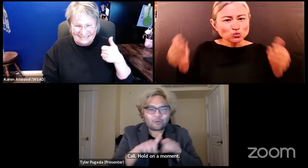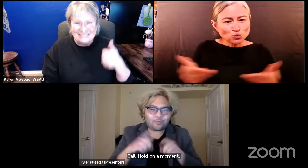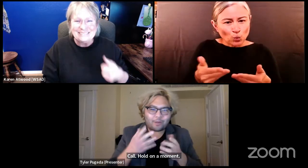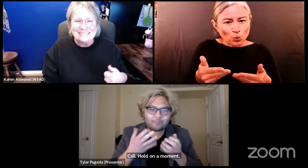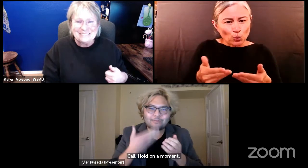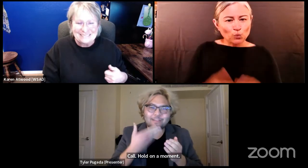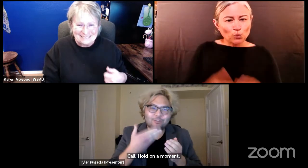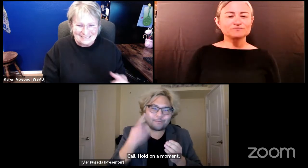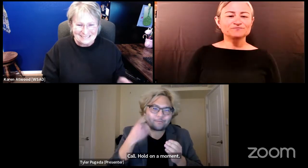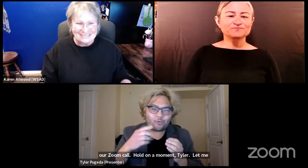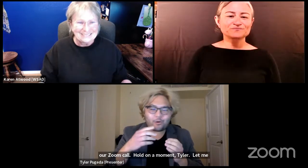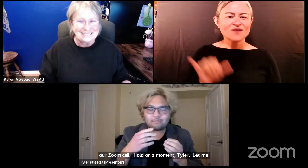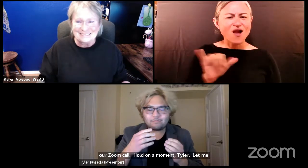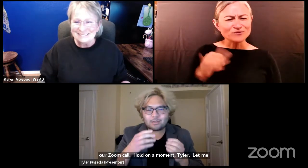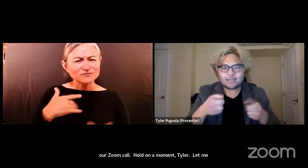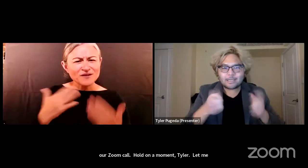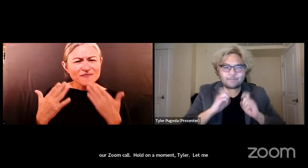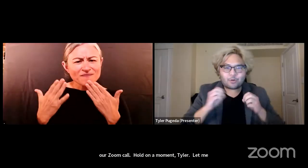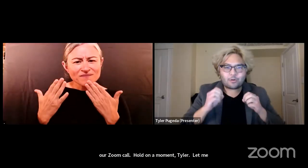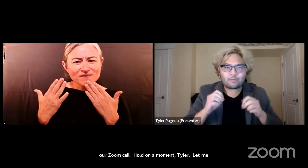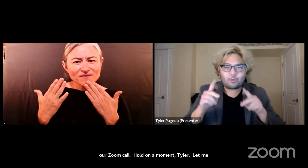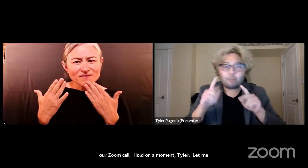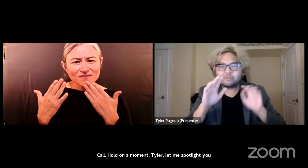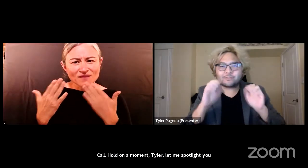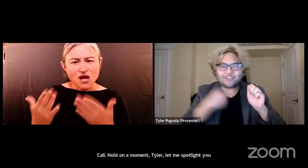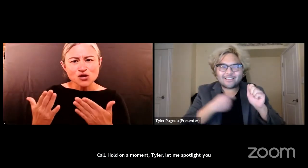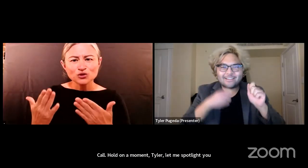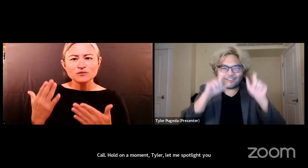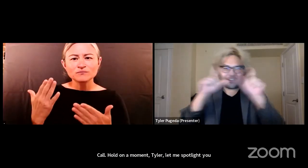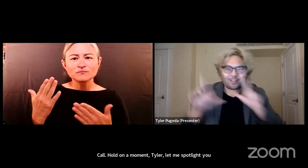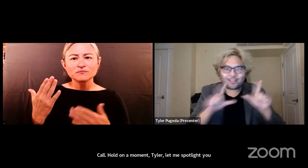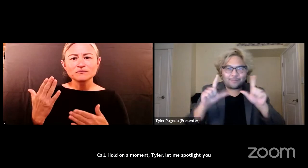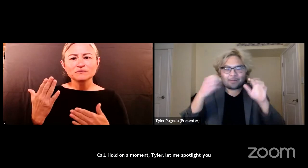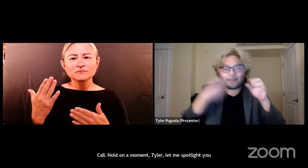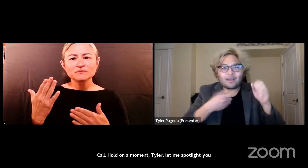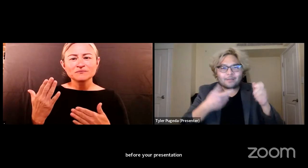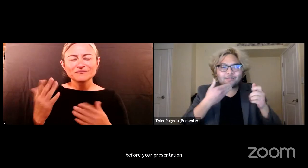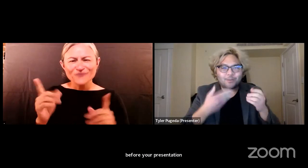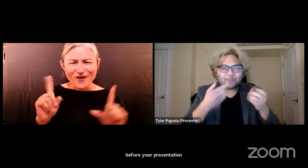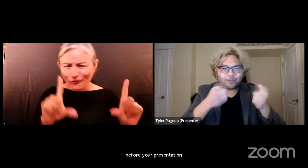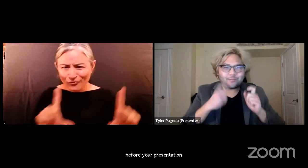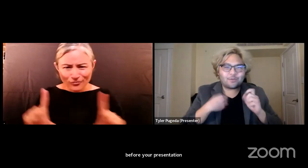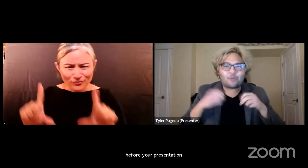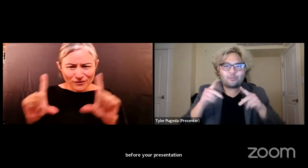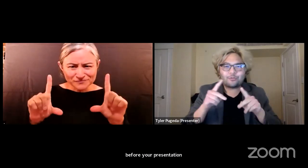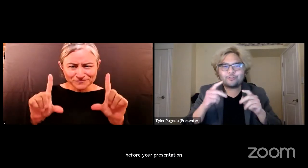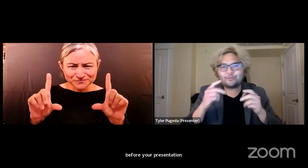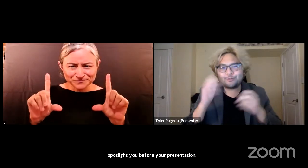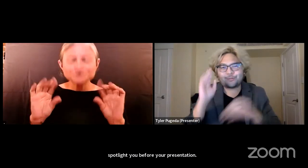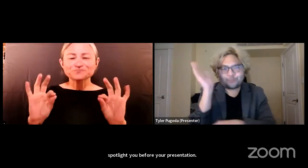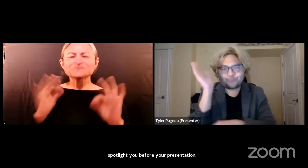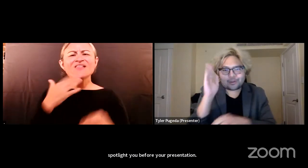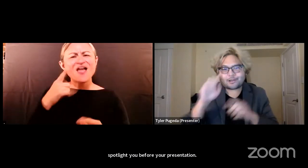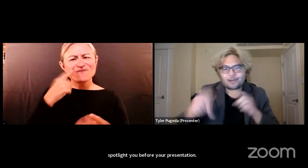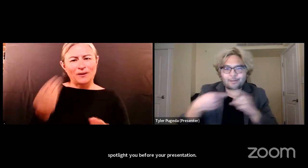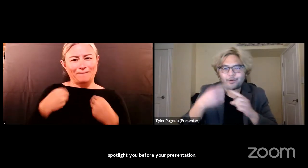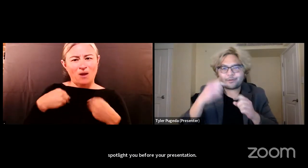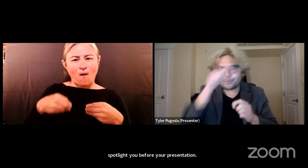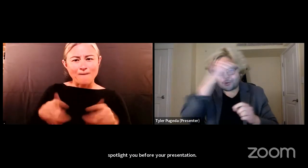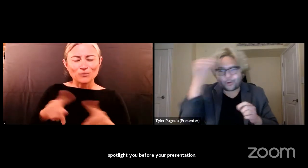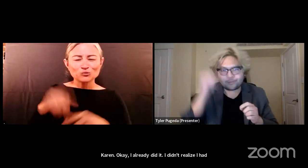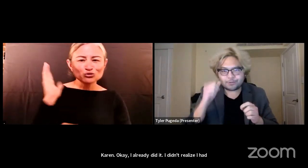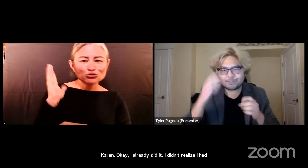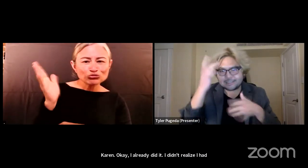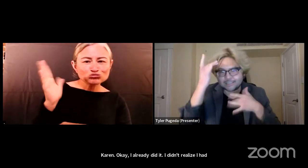your lovely introduction. And also thank you, everybody, for giving me, oh, I'm sorry, the pictures on my screen just moved. Thank you